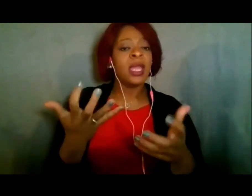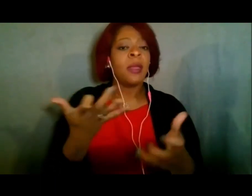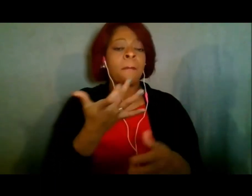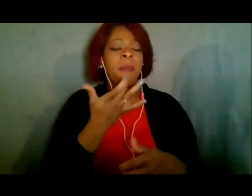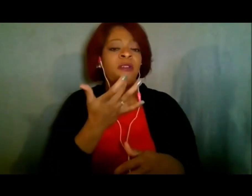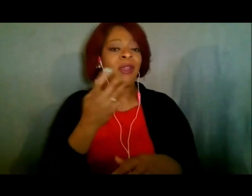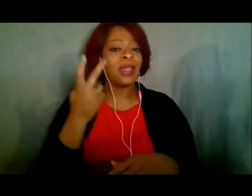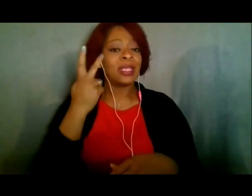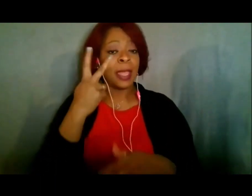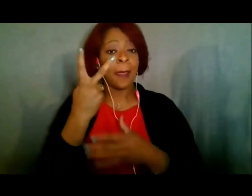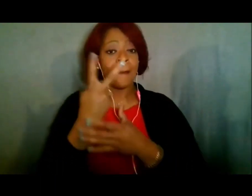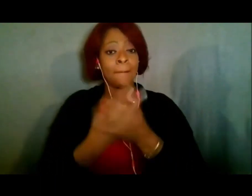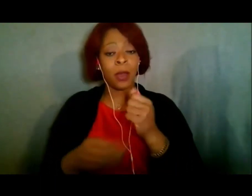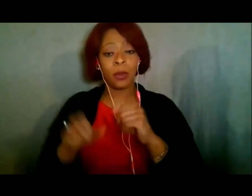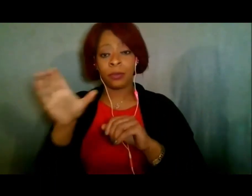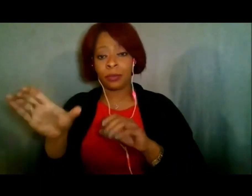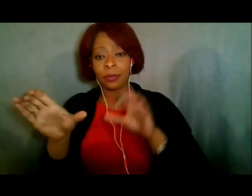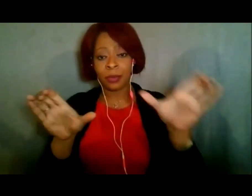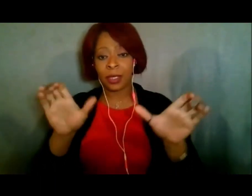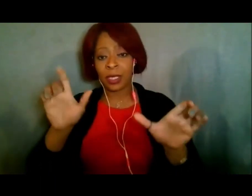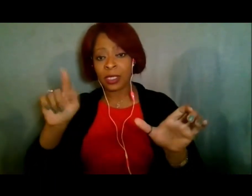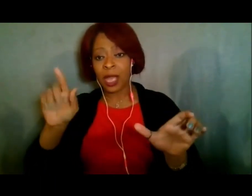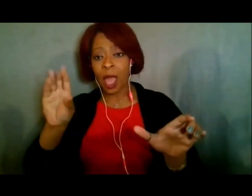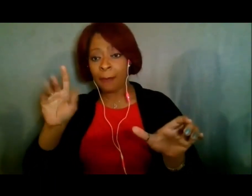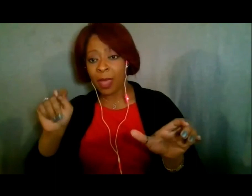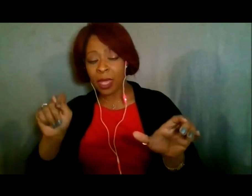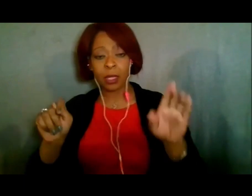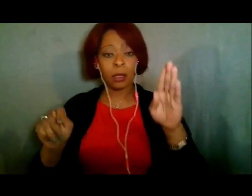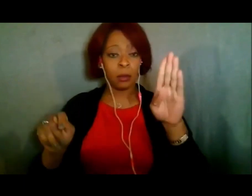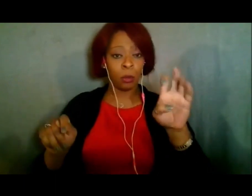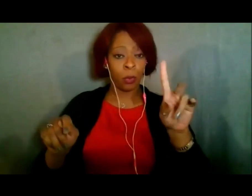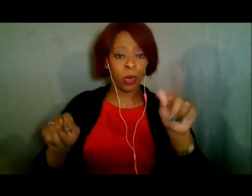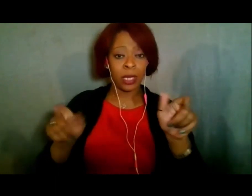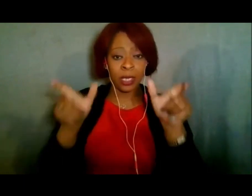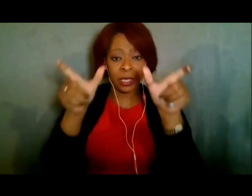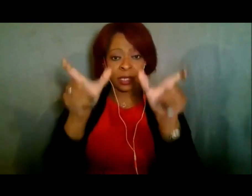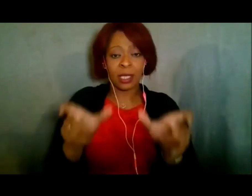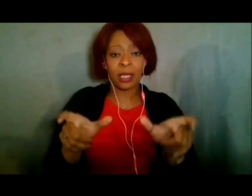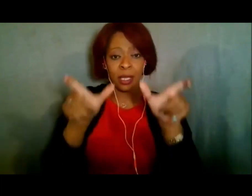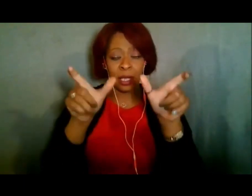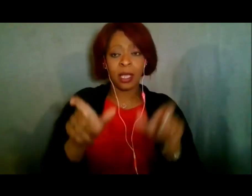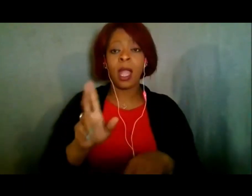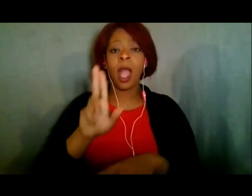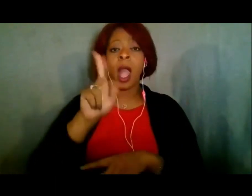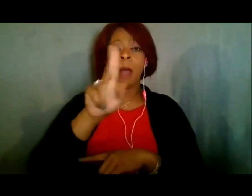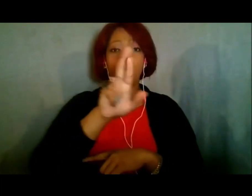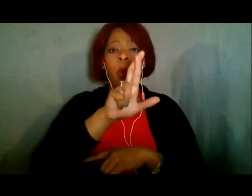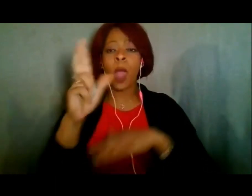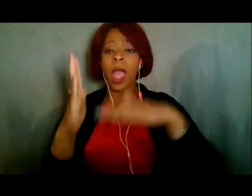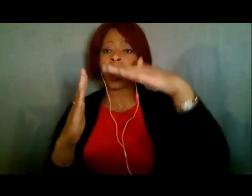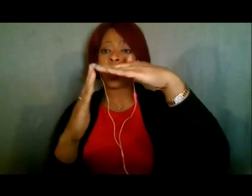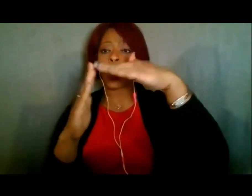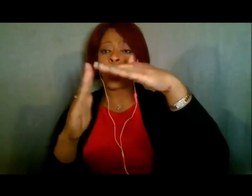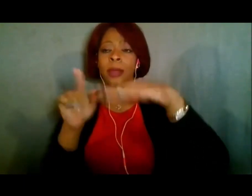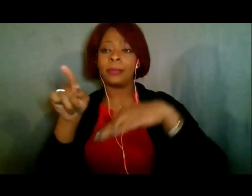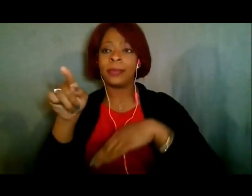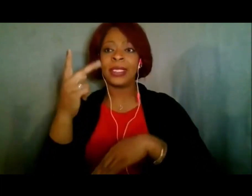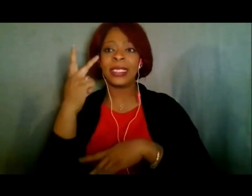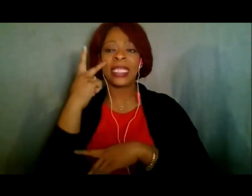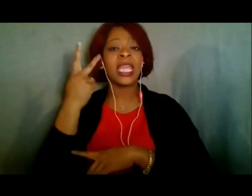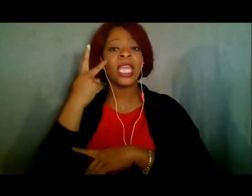to see Dr. Talbot and Brenda side by side, in the upper right-hand corner of your screen, it should say